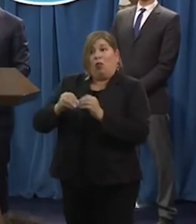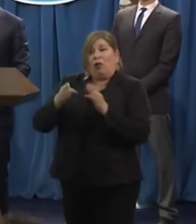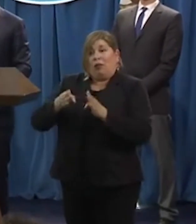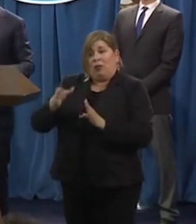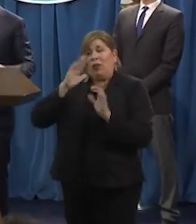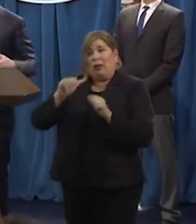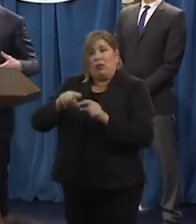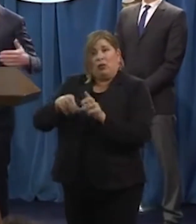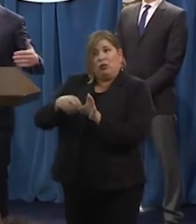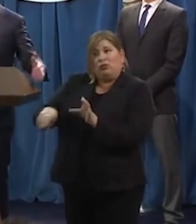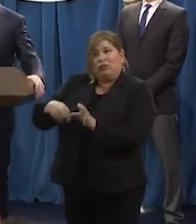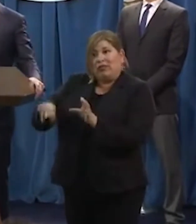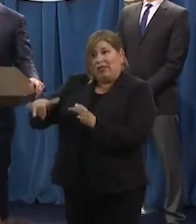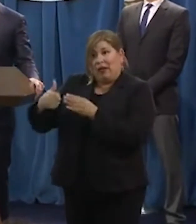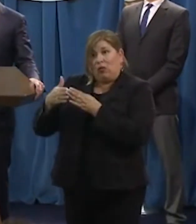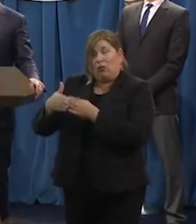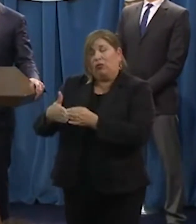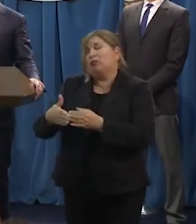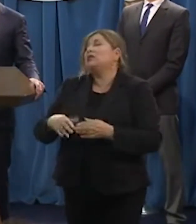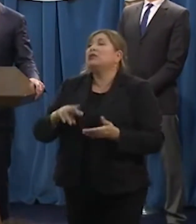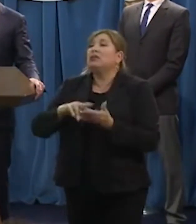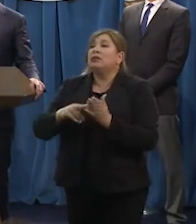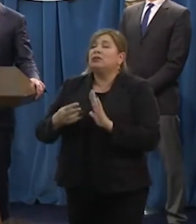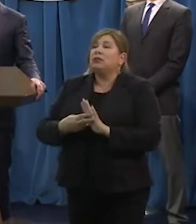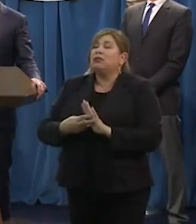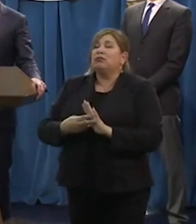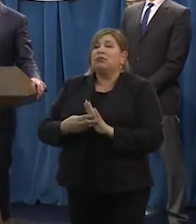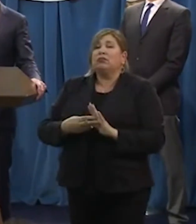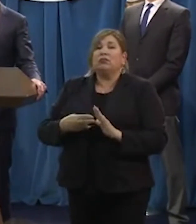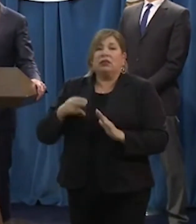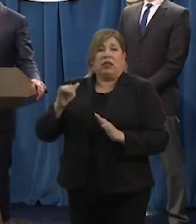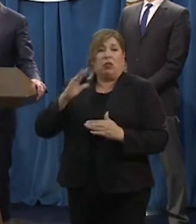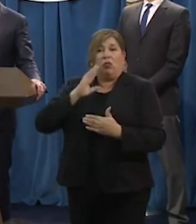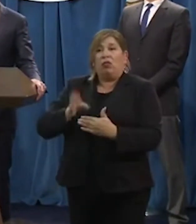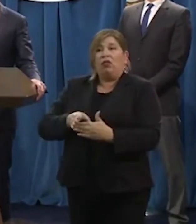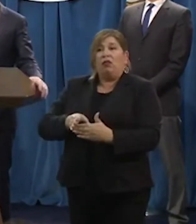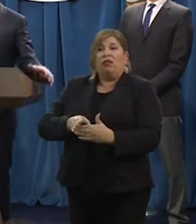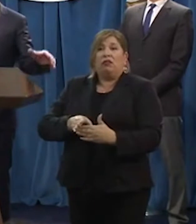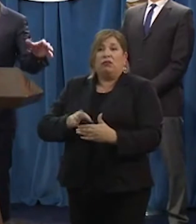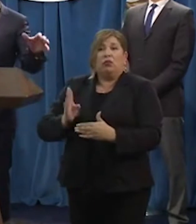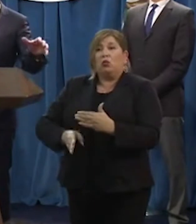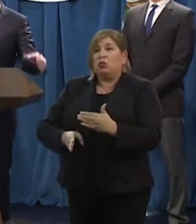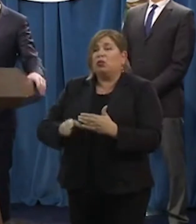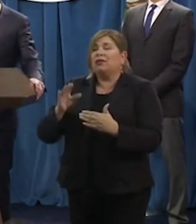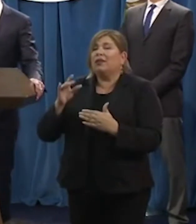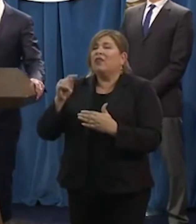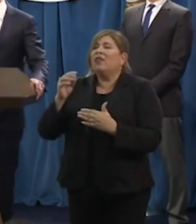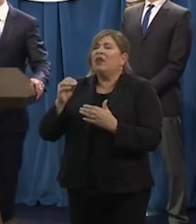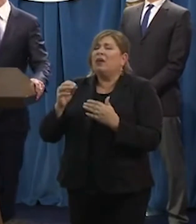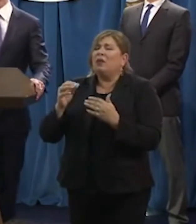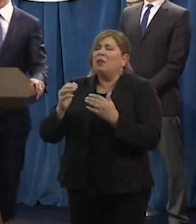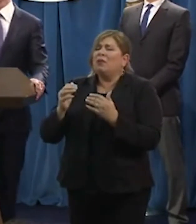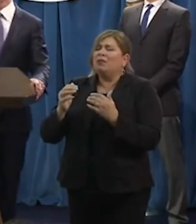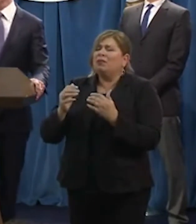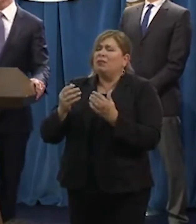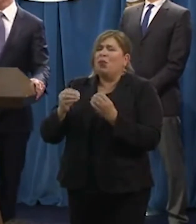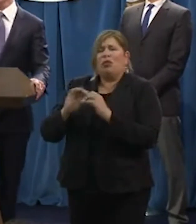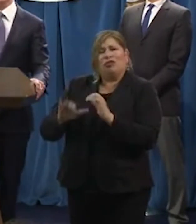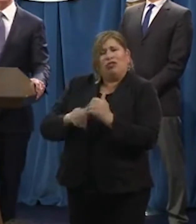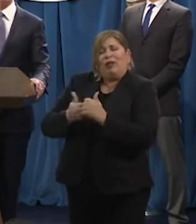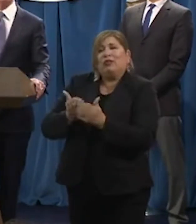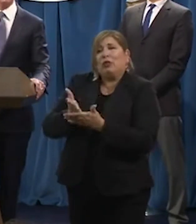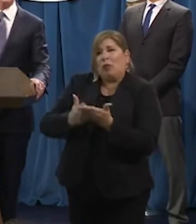Princess, substantially now concluding the more challenging part